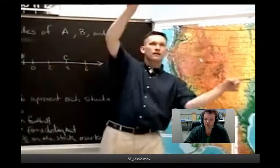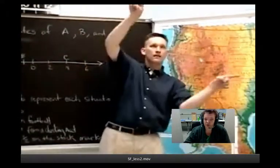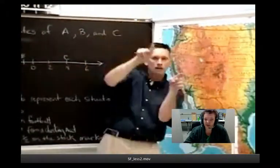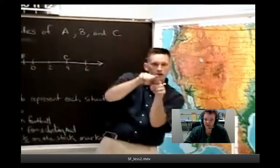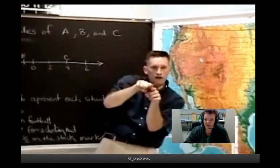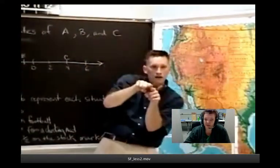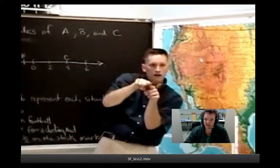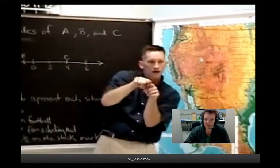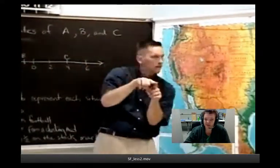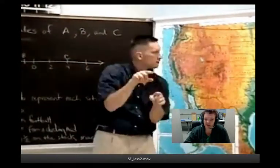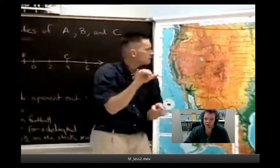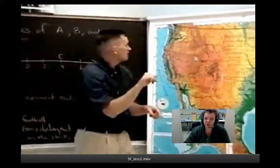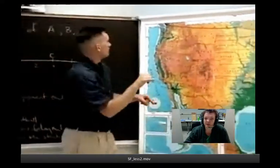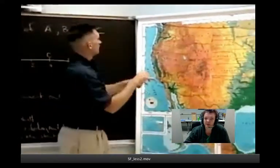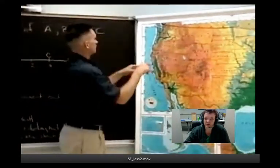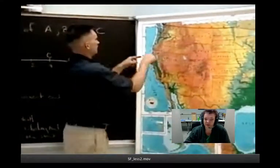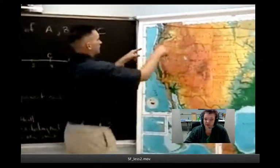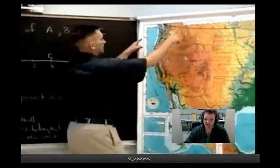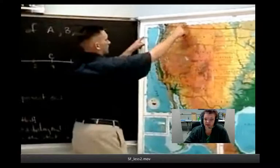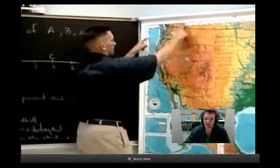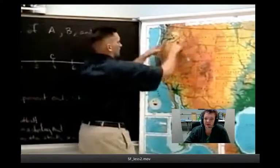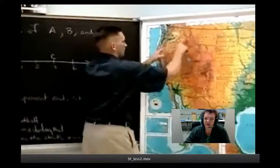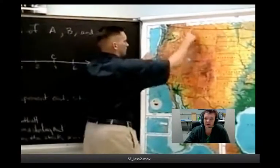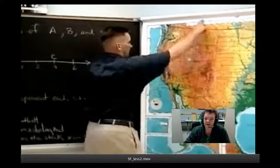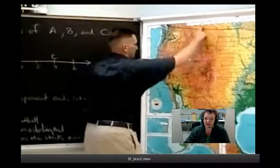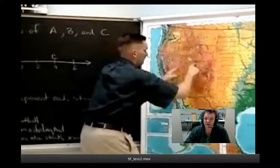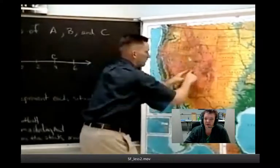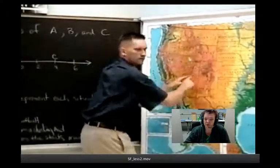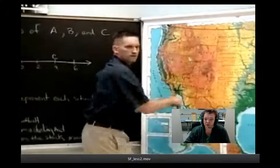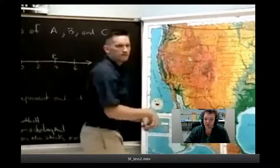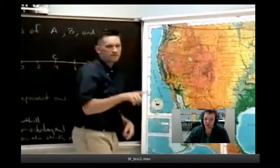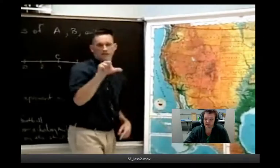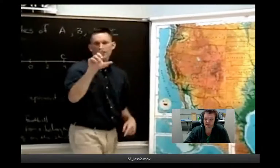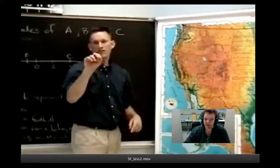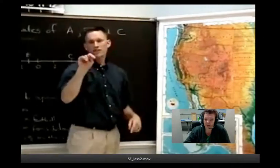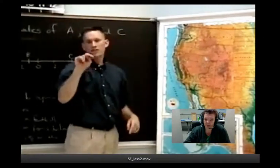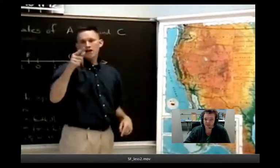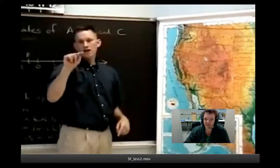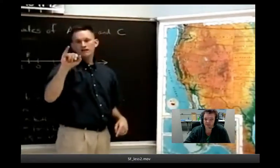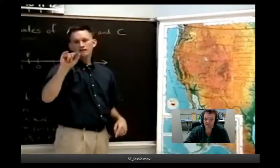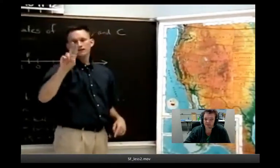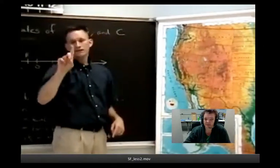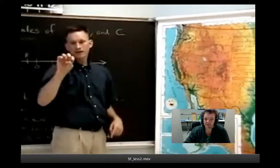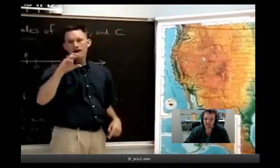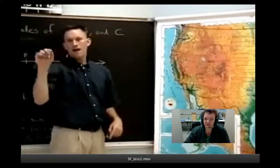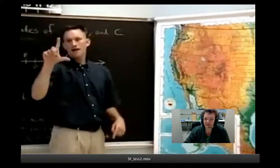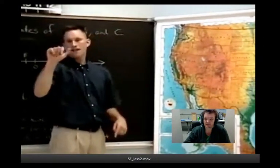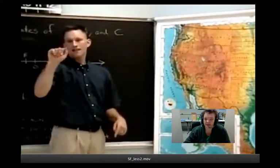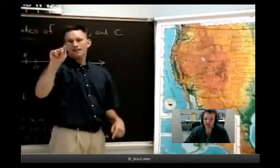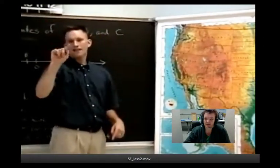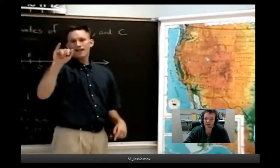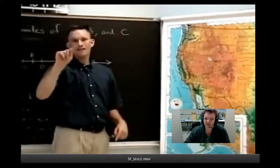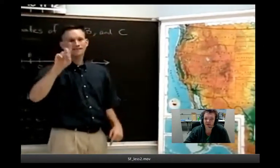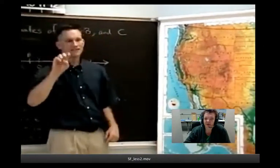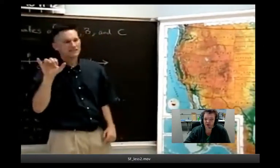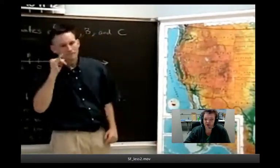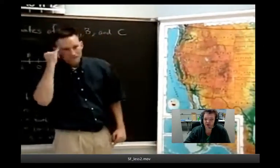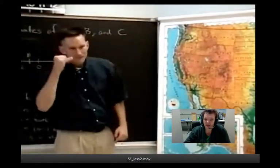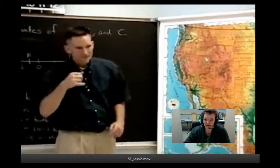a grid. And where those intersect, those are coordinates on a map. You have the longitude and